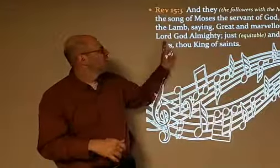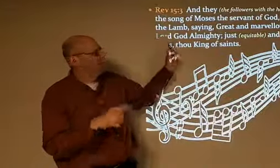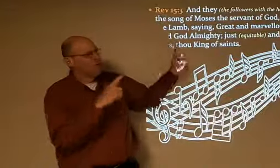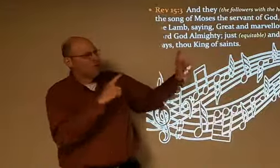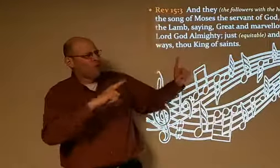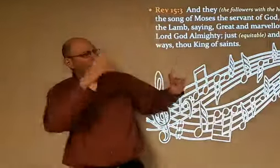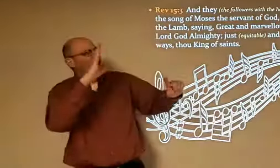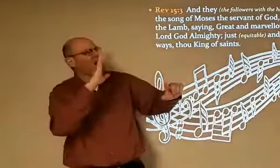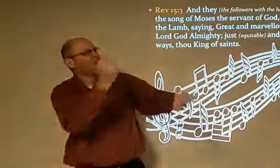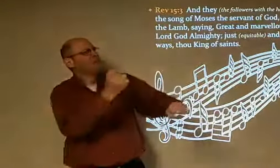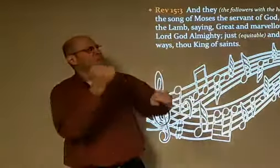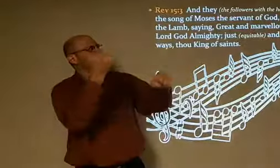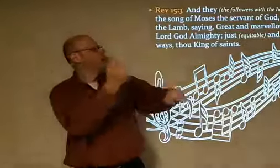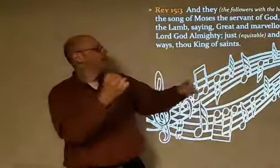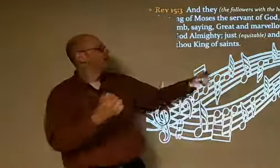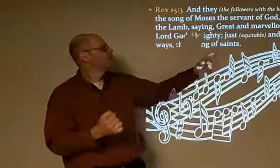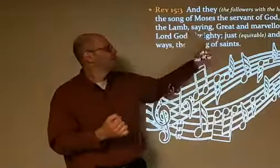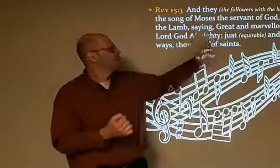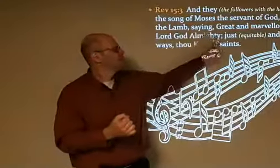Lord God Almighty,